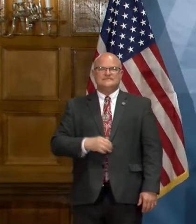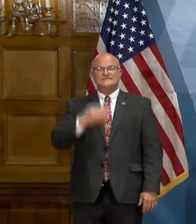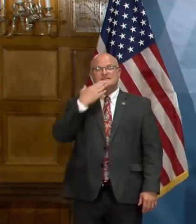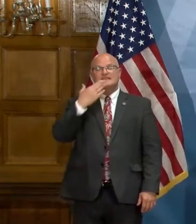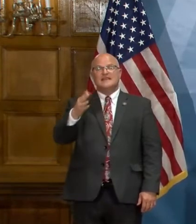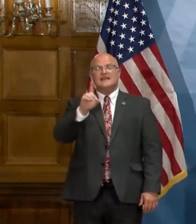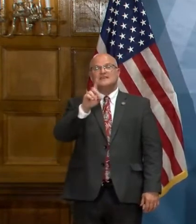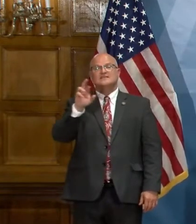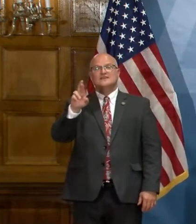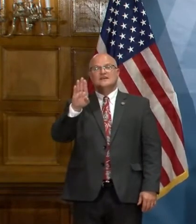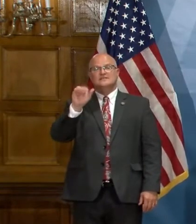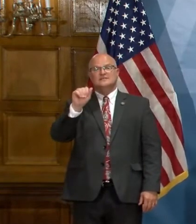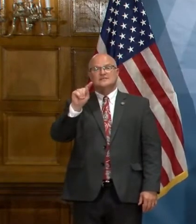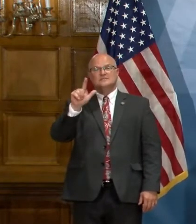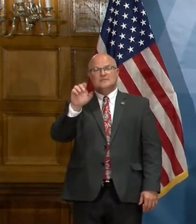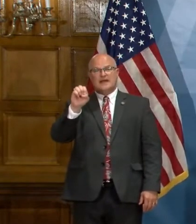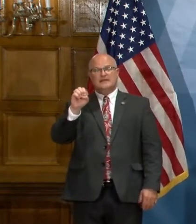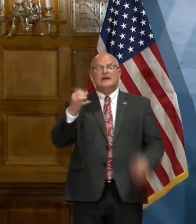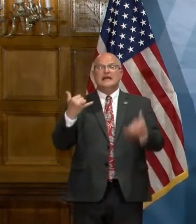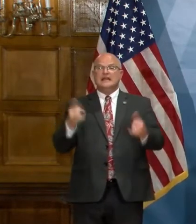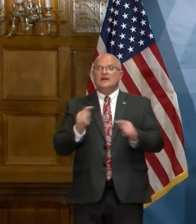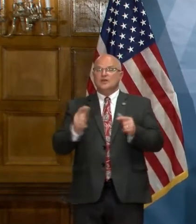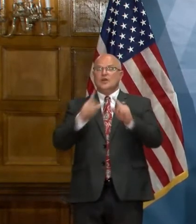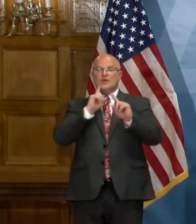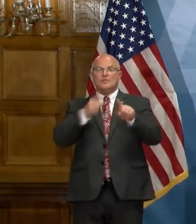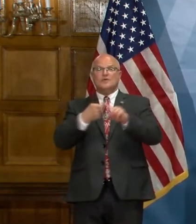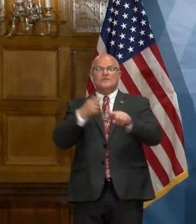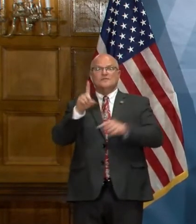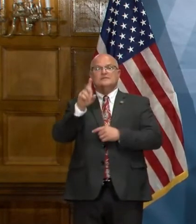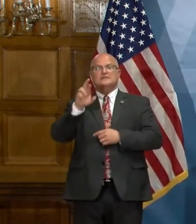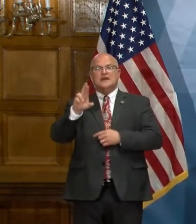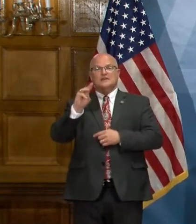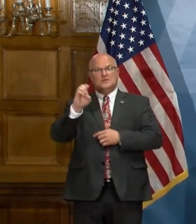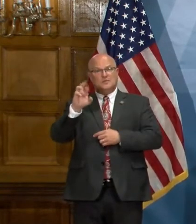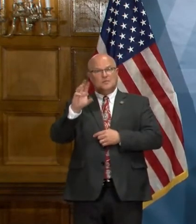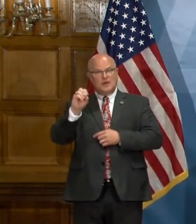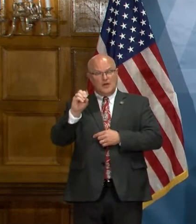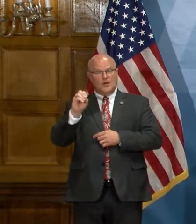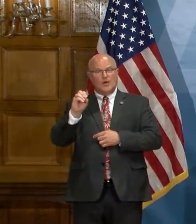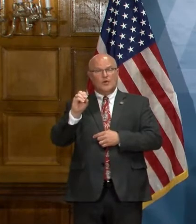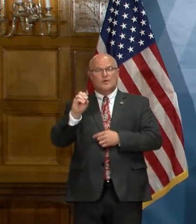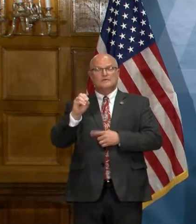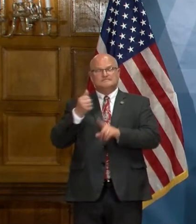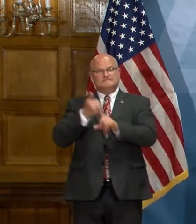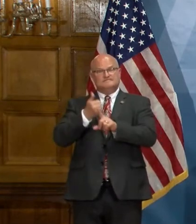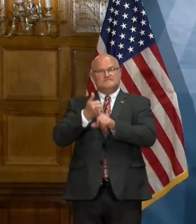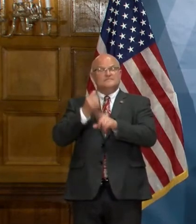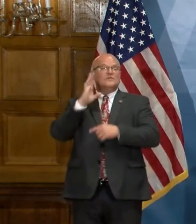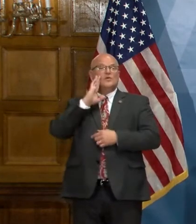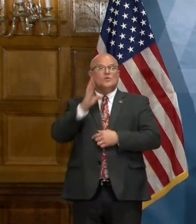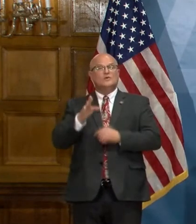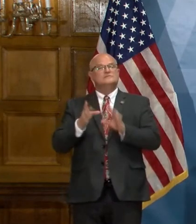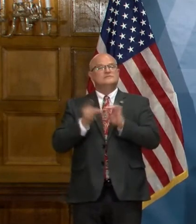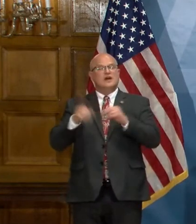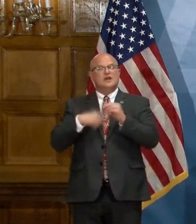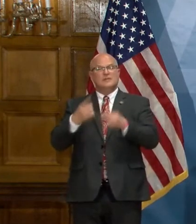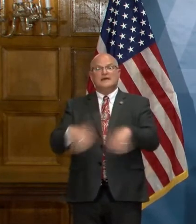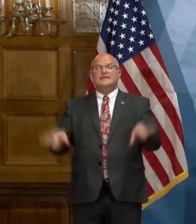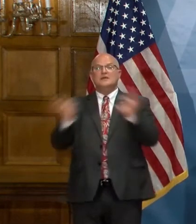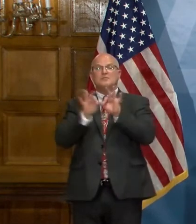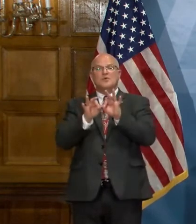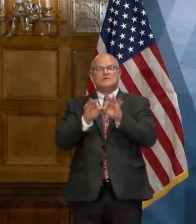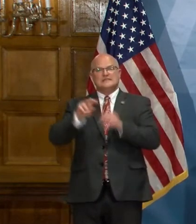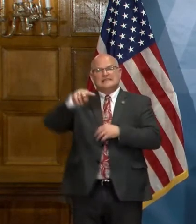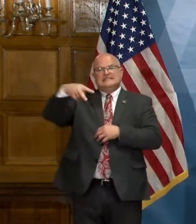Thank you, Dr. Battle. And now we'll hear a quick report from Dr. Romero, who will talk about the importance